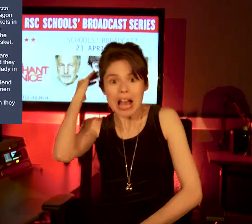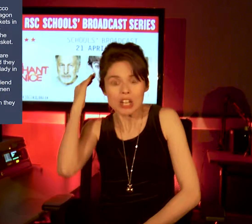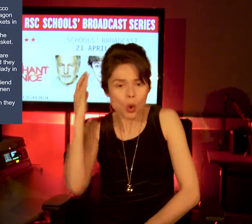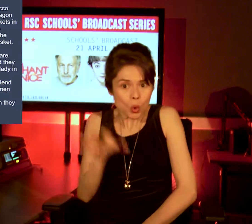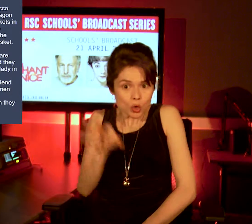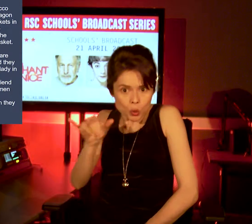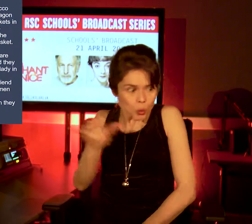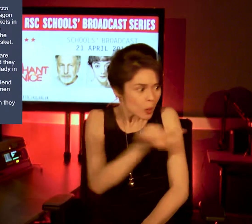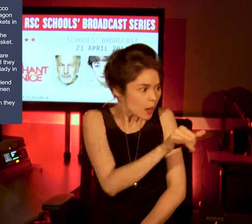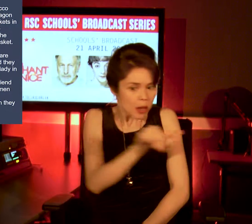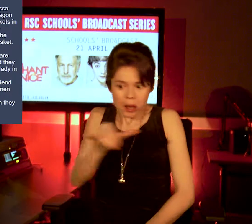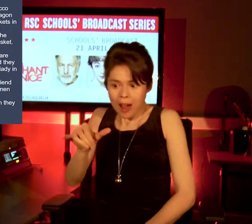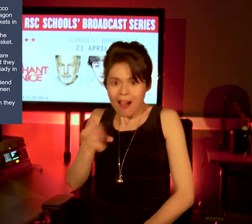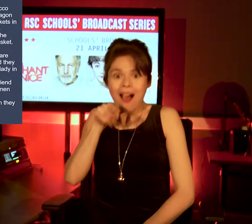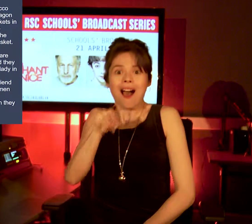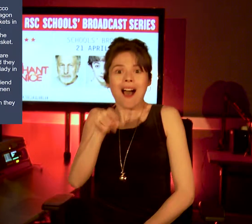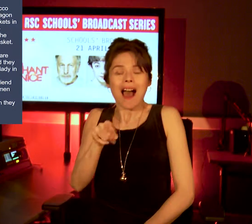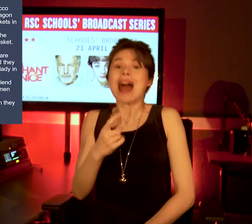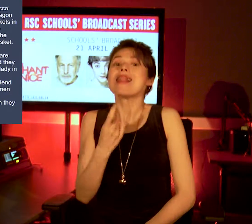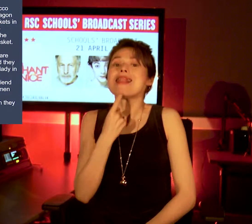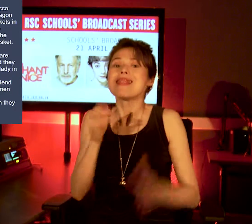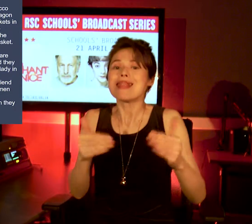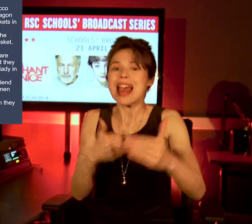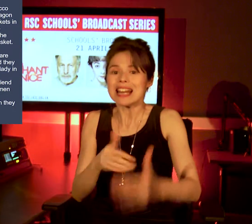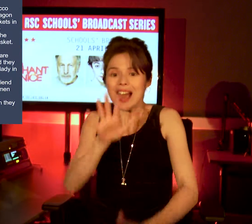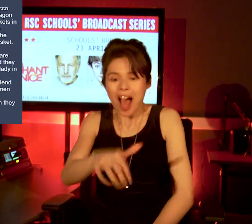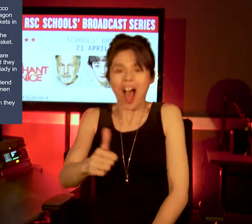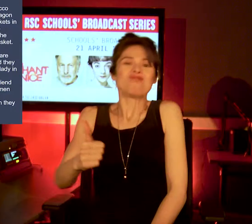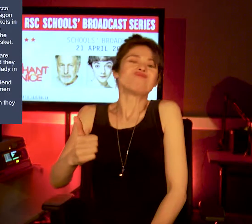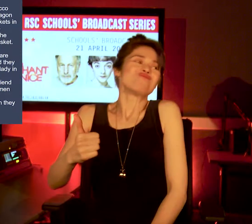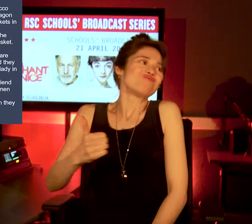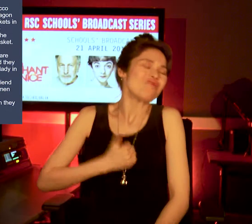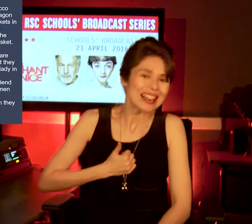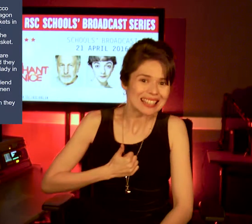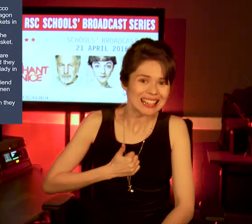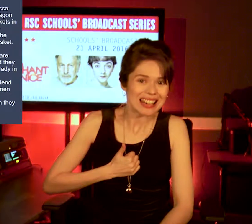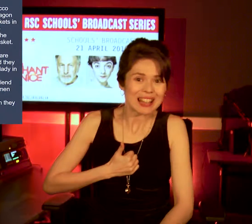Bassanio manages to choose the right one, the lead casket.